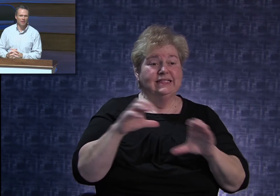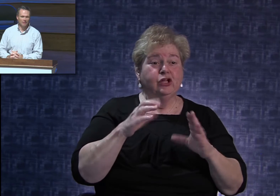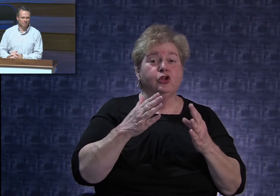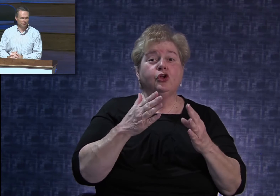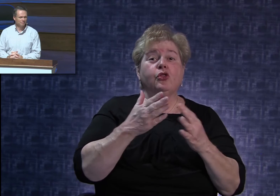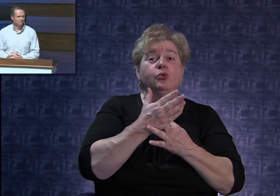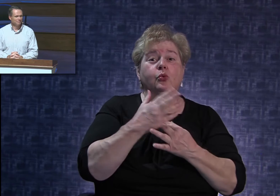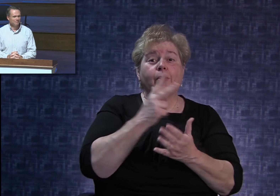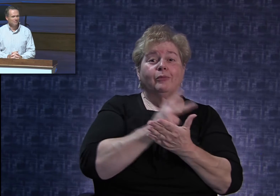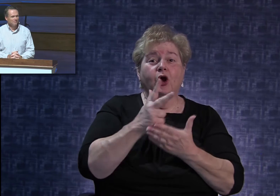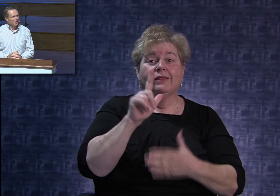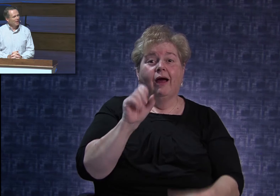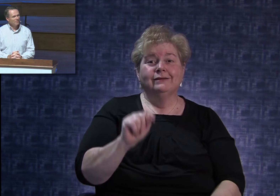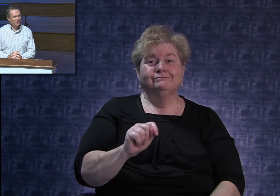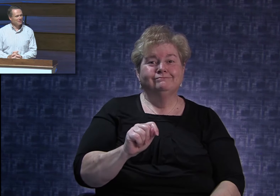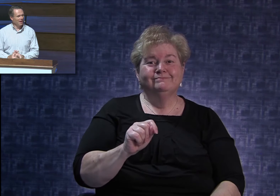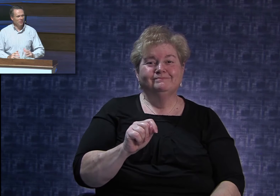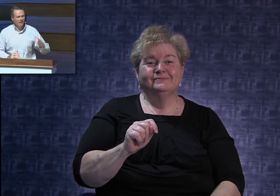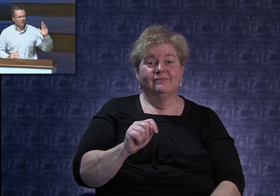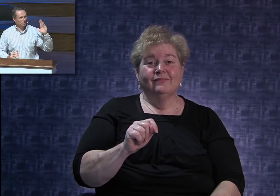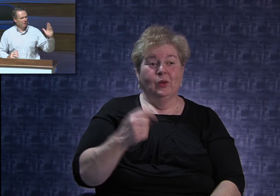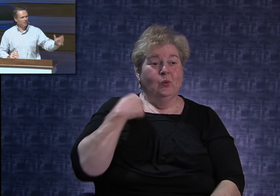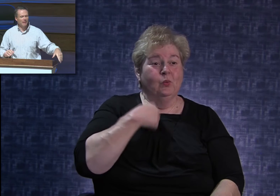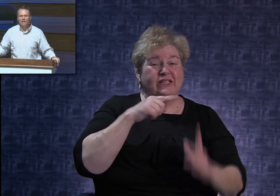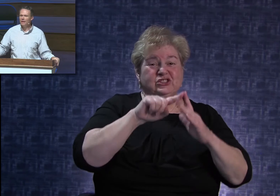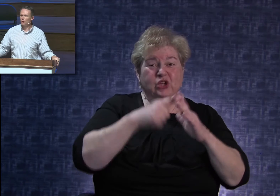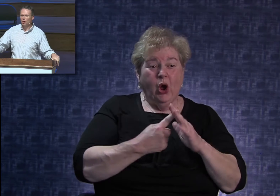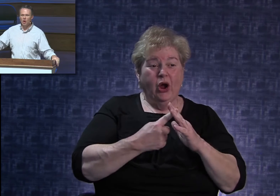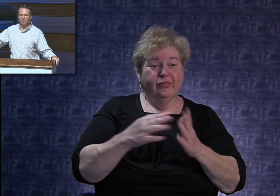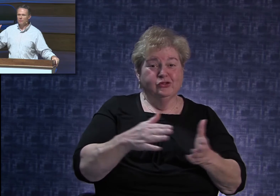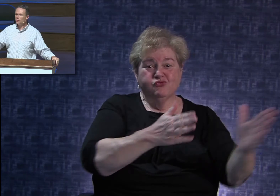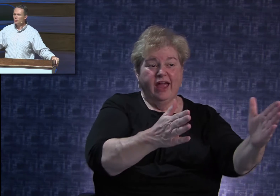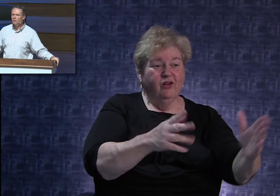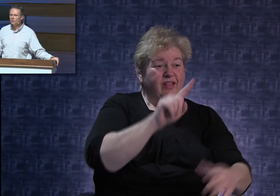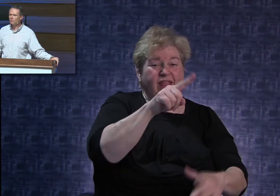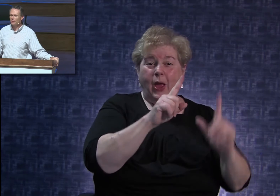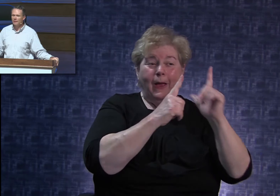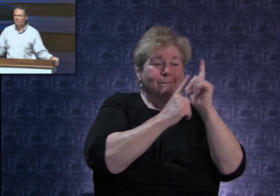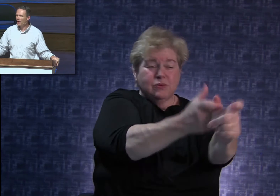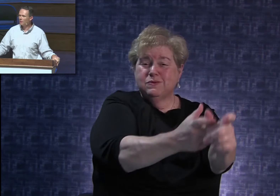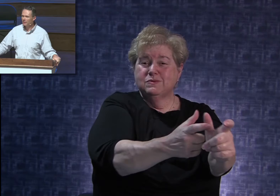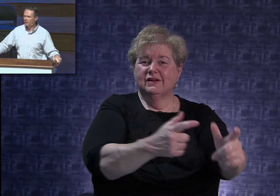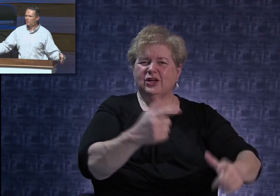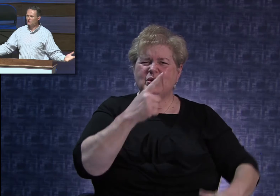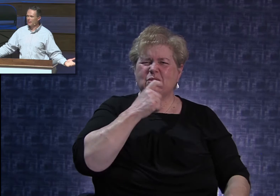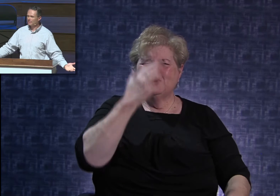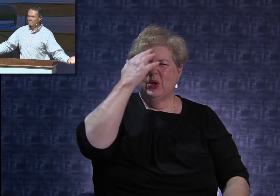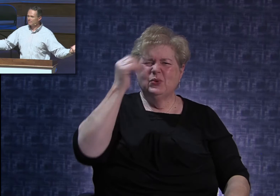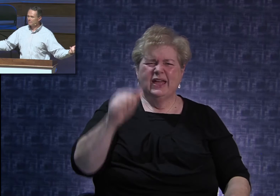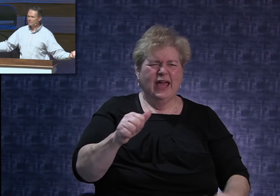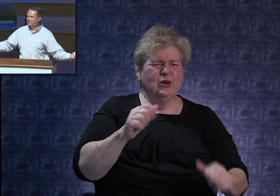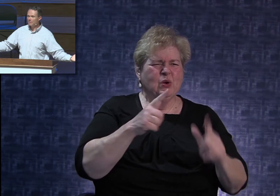the parking lot. And by the time we hit the trail, man, they were gone. Who knew you could run a mile in under